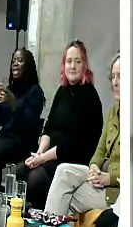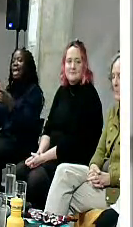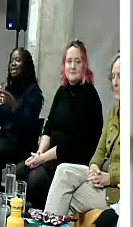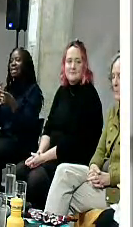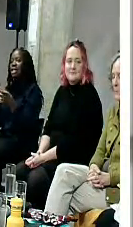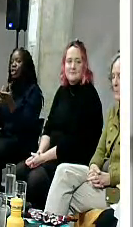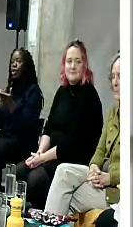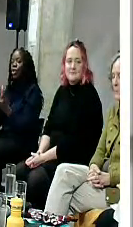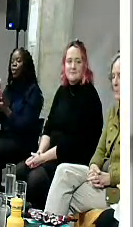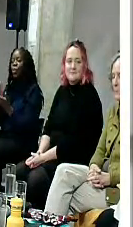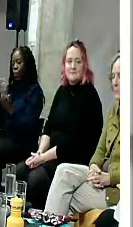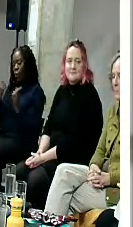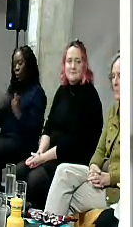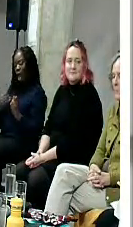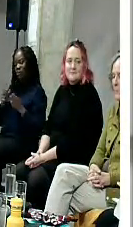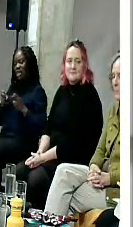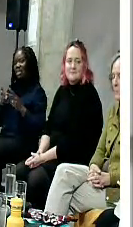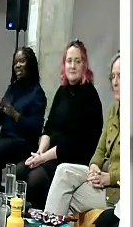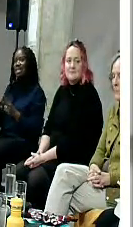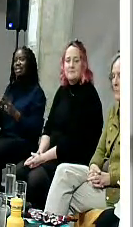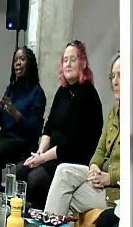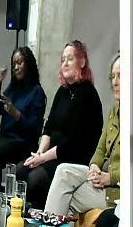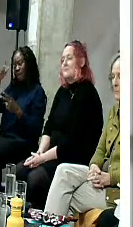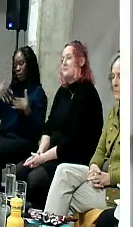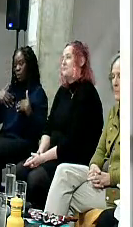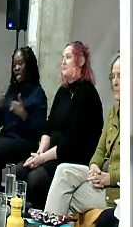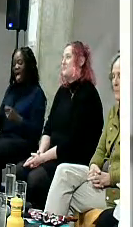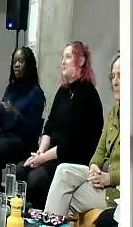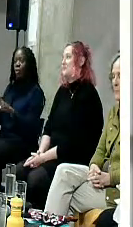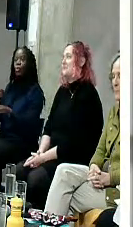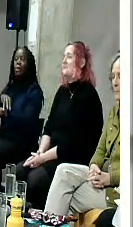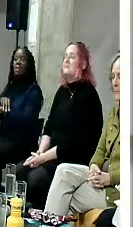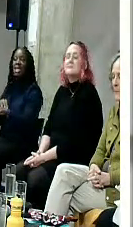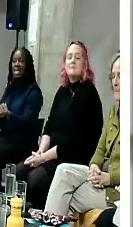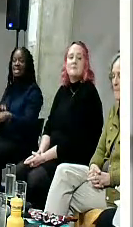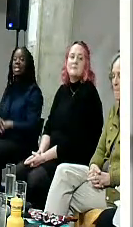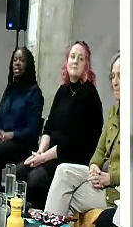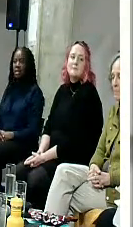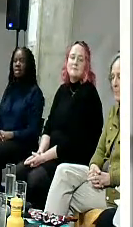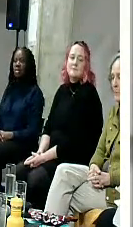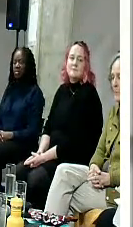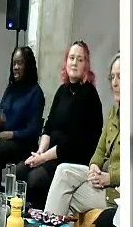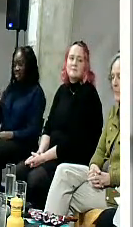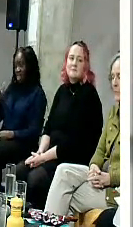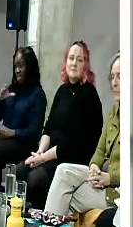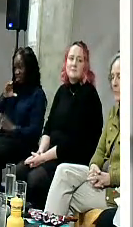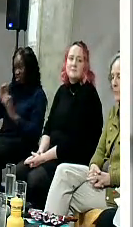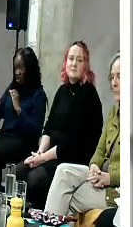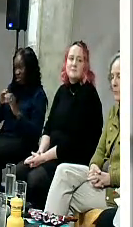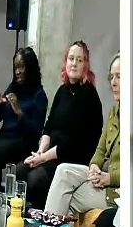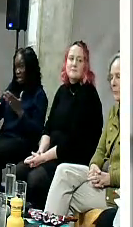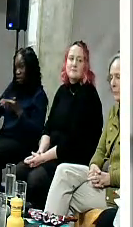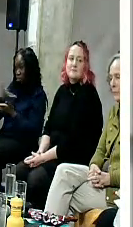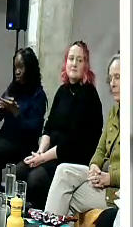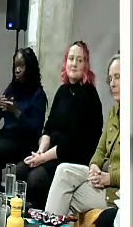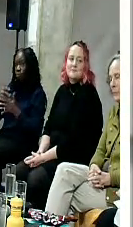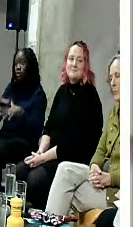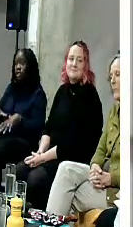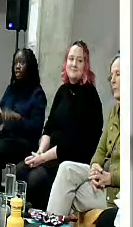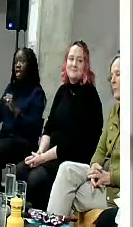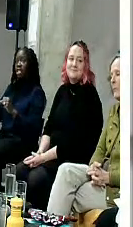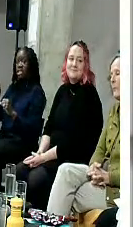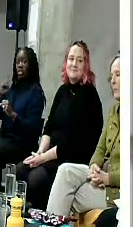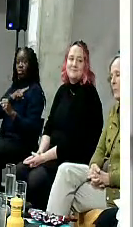system, the mental health system and policing. And it continues a conversation that we started as part of our Deaths